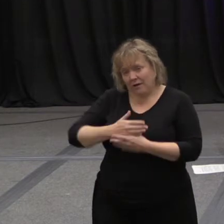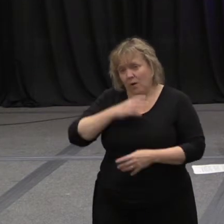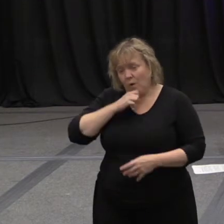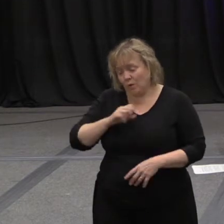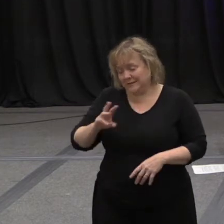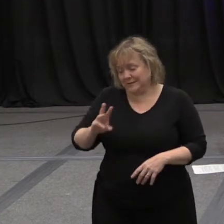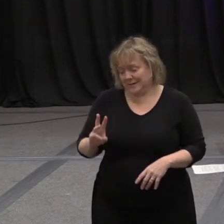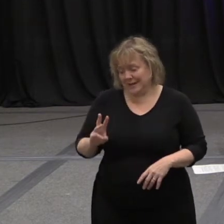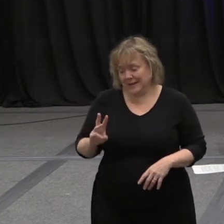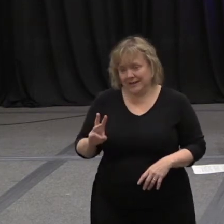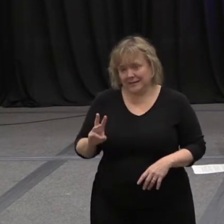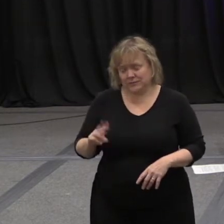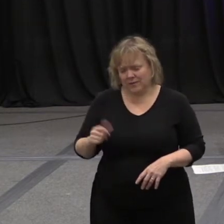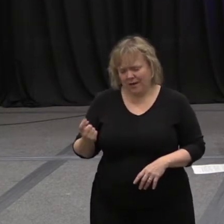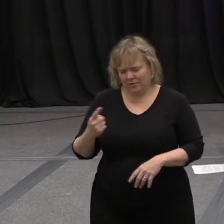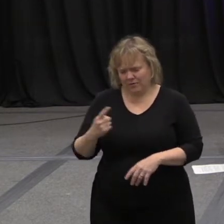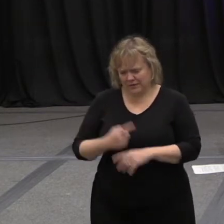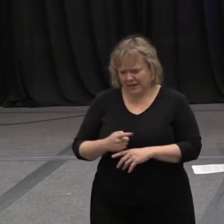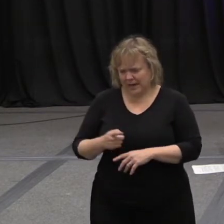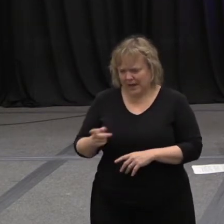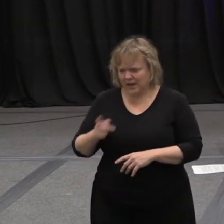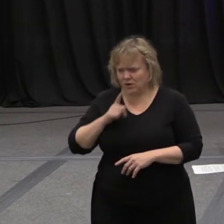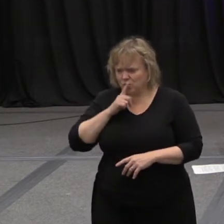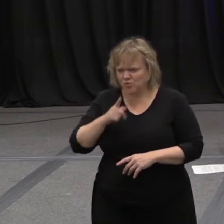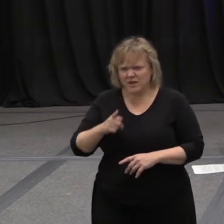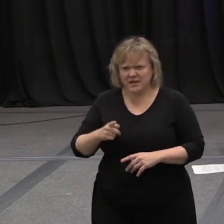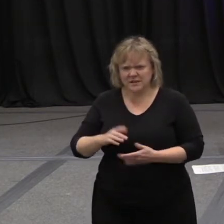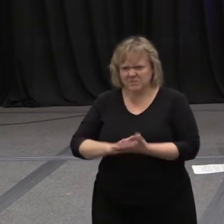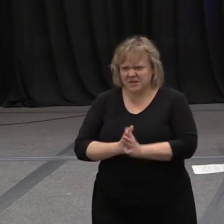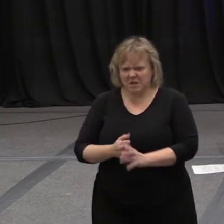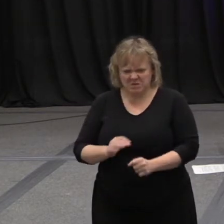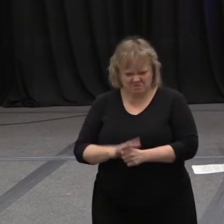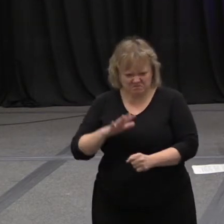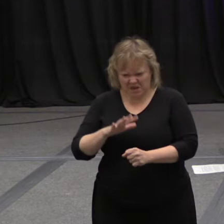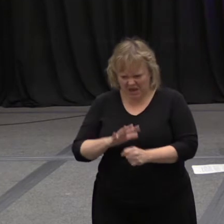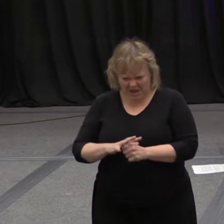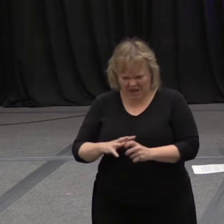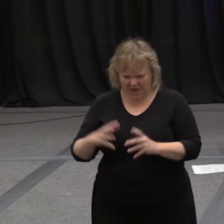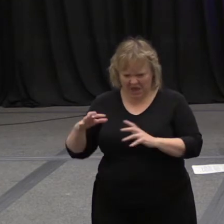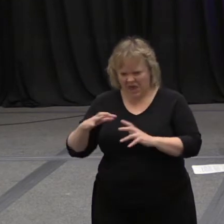who was spiraling into a meltdown, and